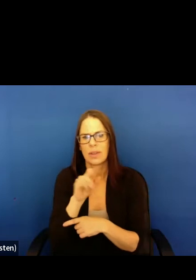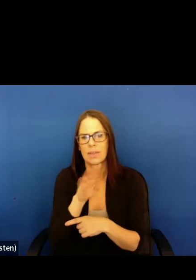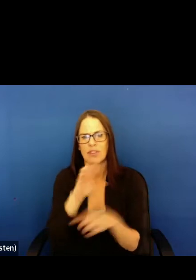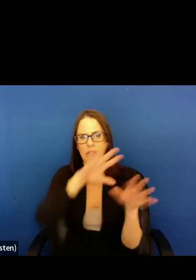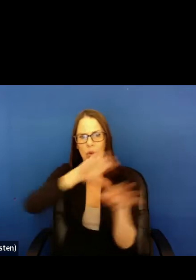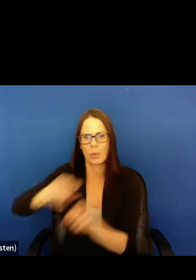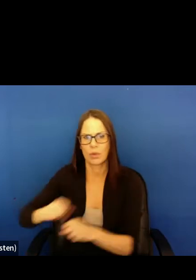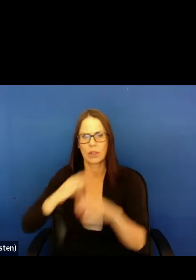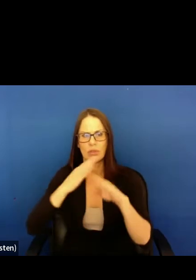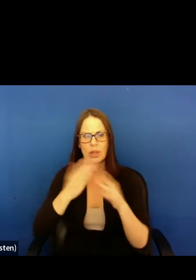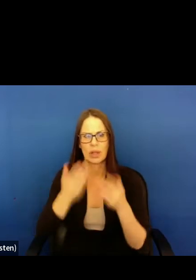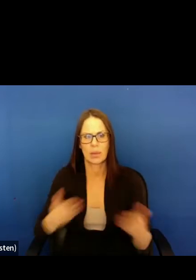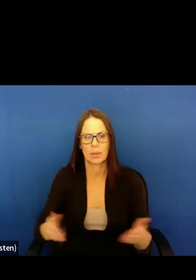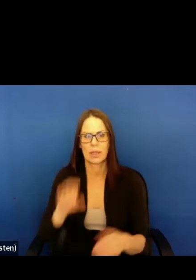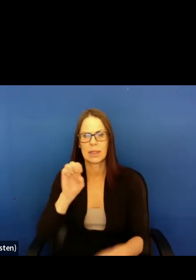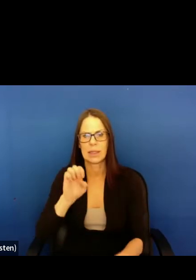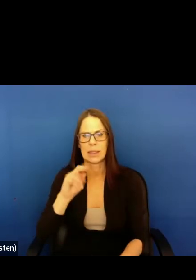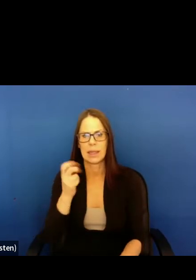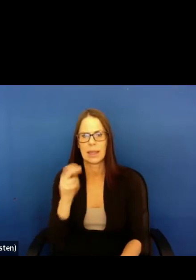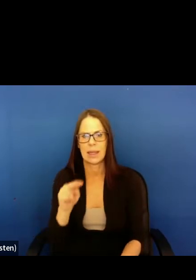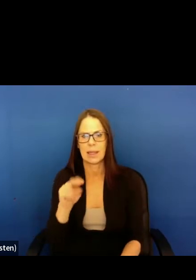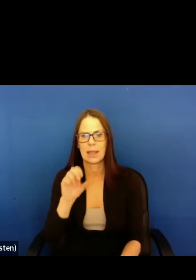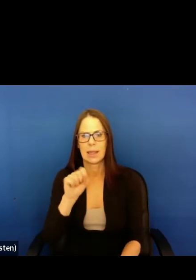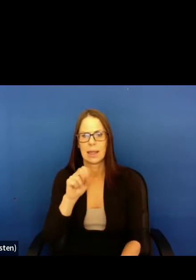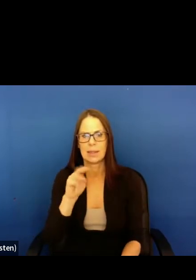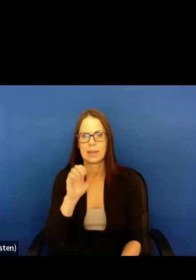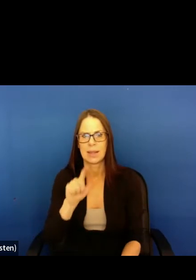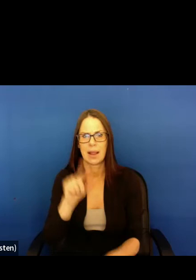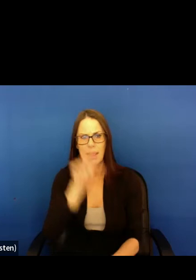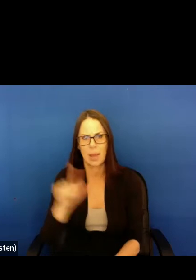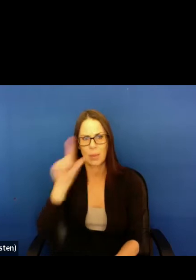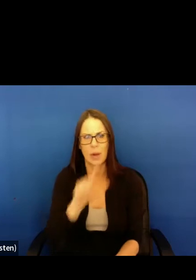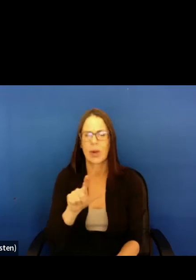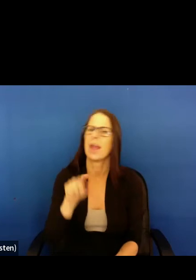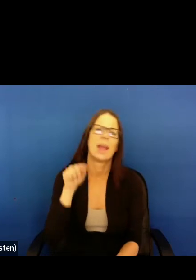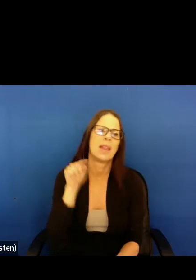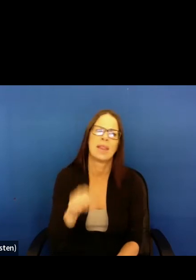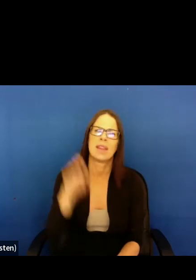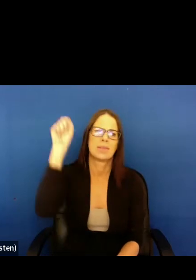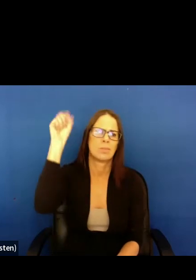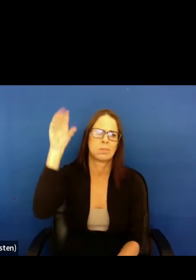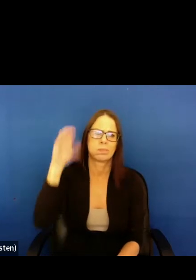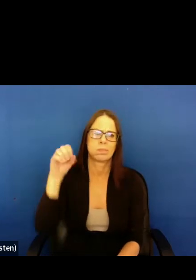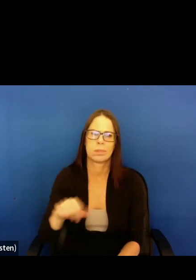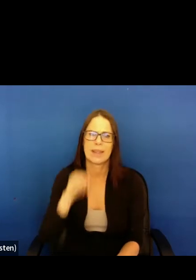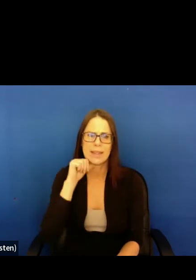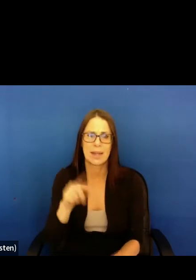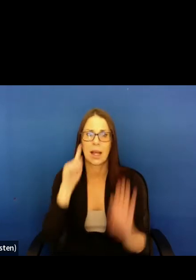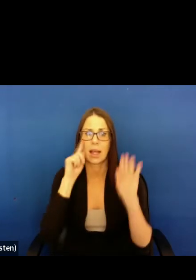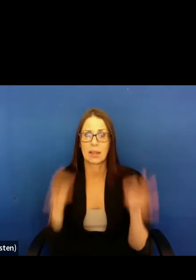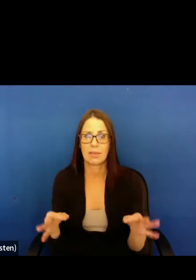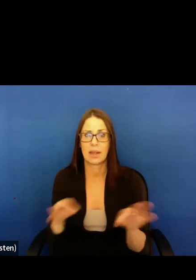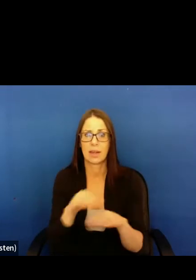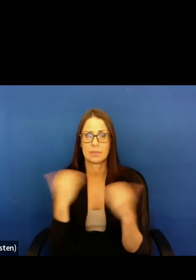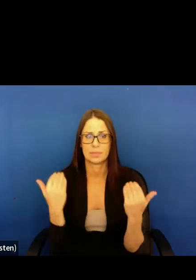at Egan, Ryder, and Snell Library. And this is by no means the list or the definitive list, but it is some of the things